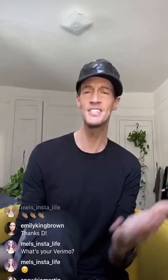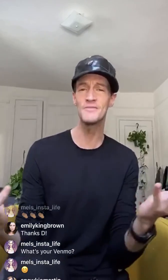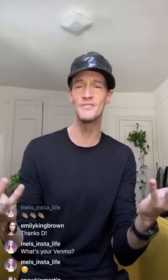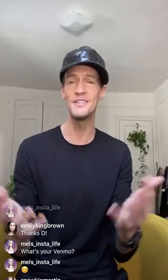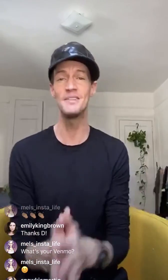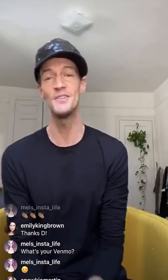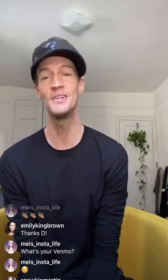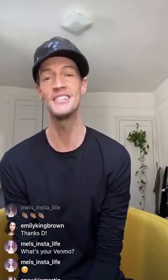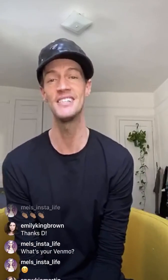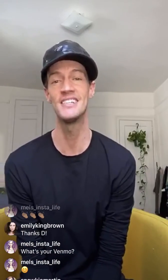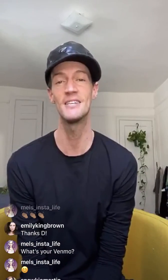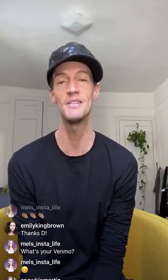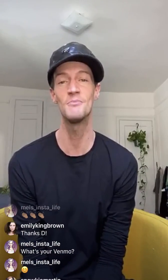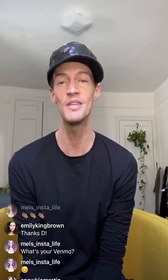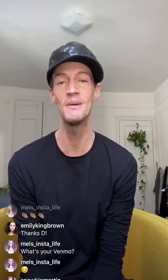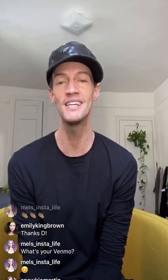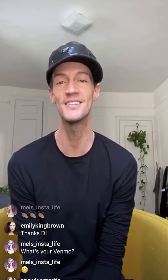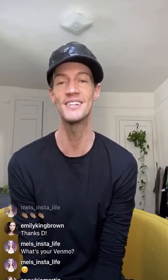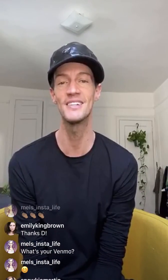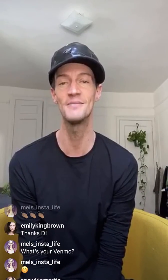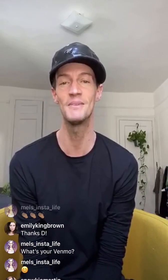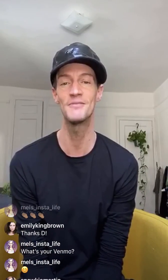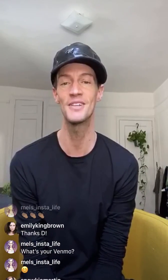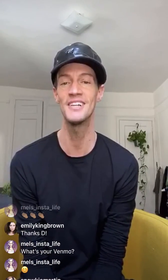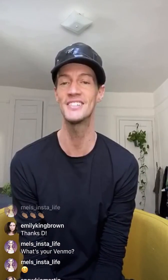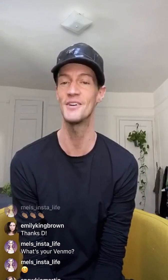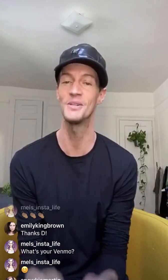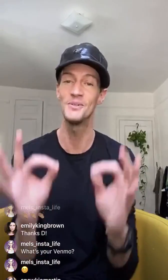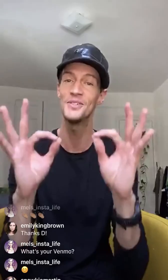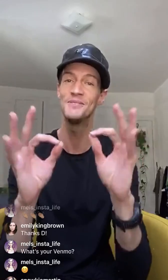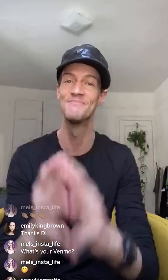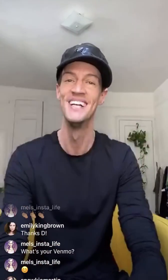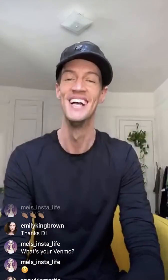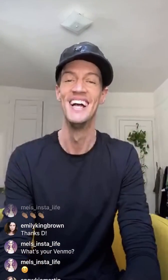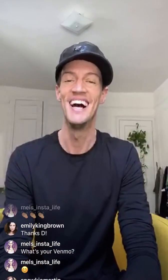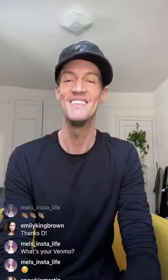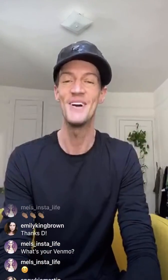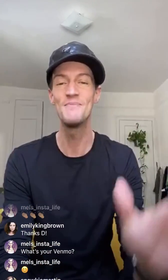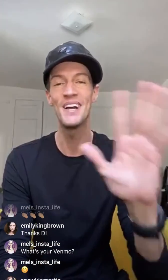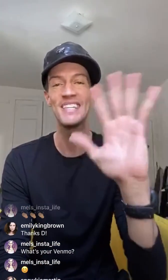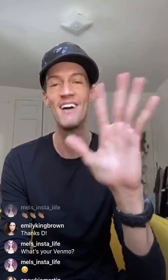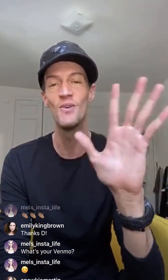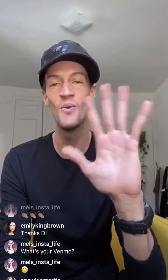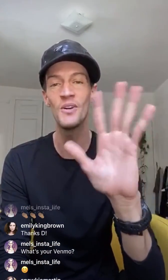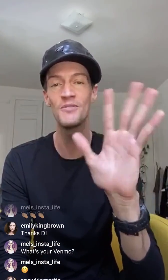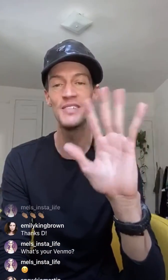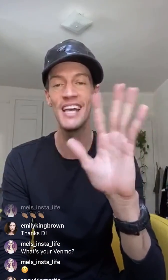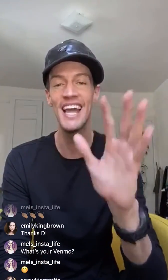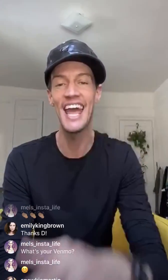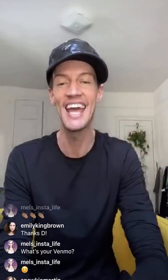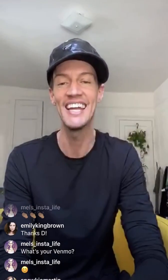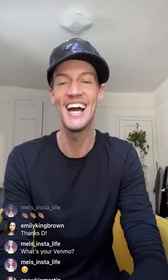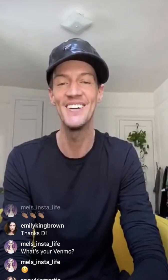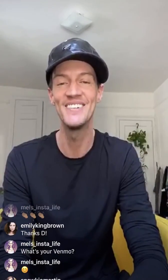What's my Venmo? What a wonderful question. My Venmo is just Dustin C. Dustin C. And there's my smiley